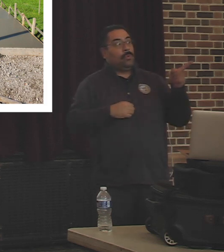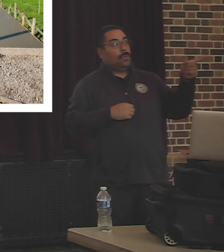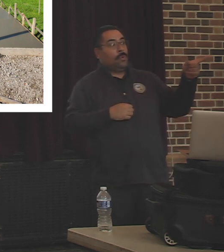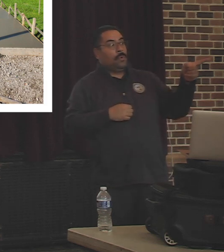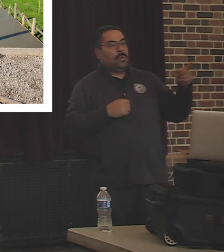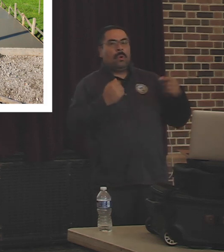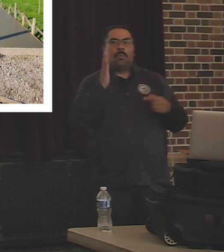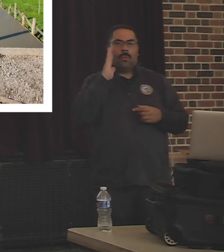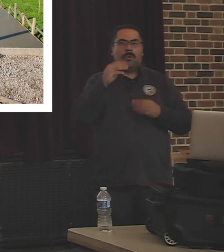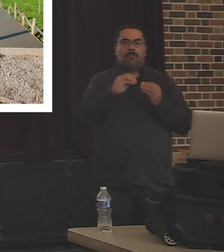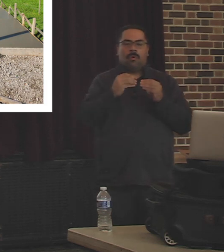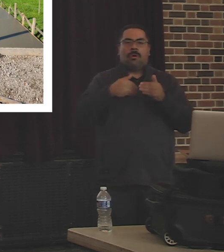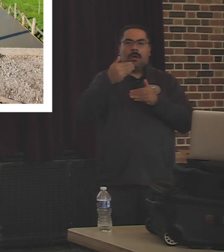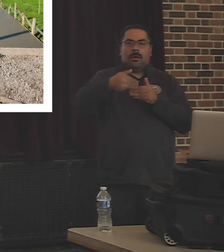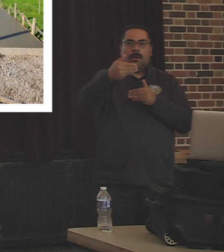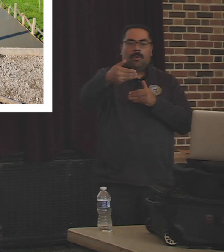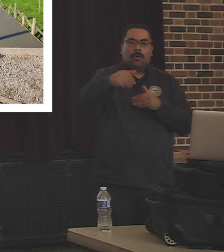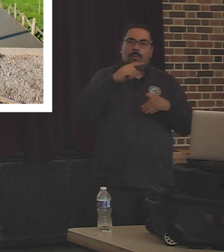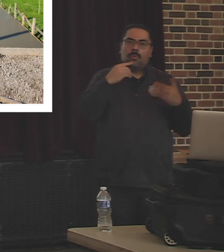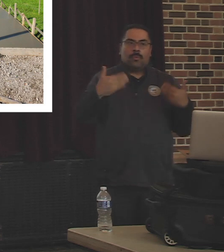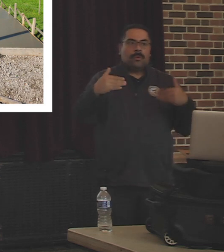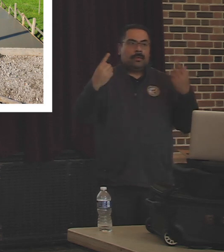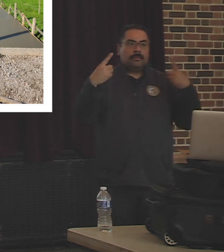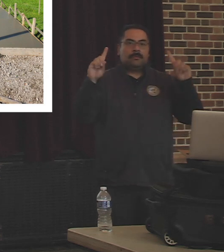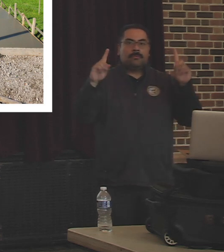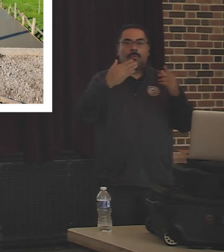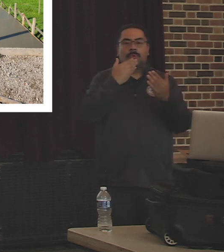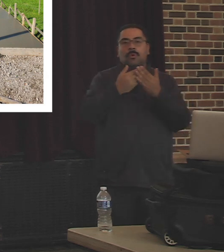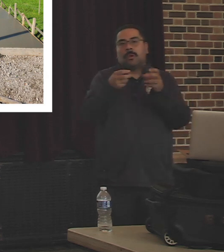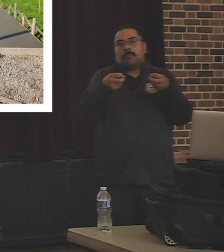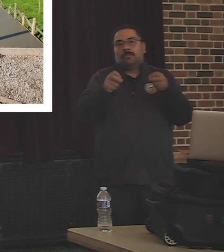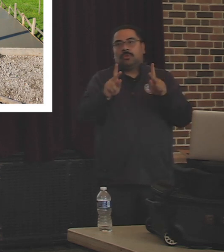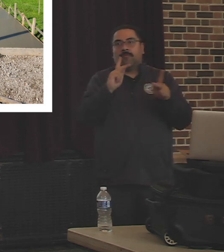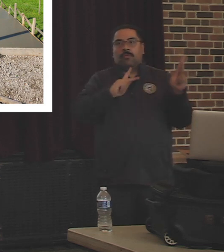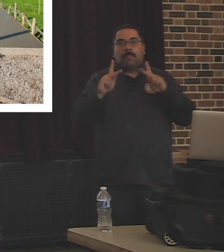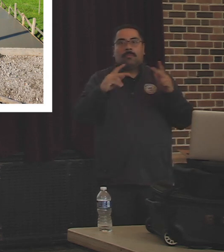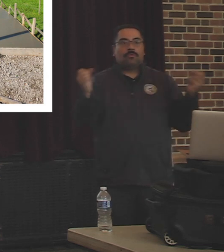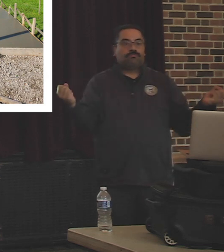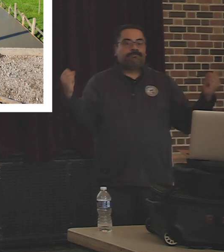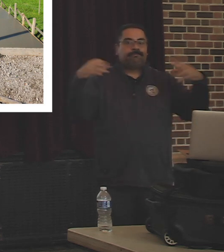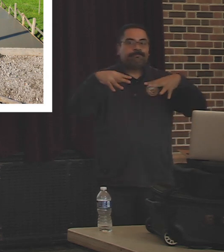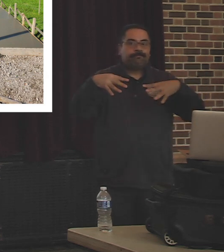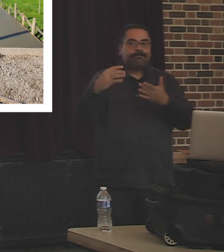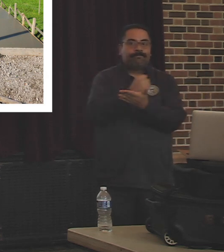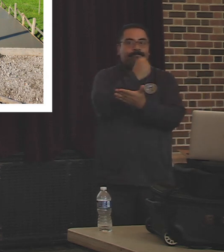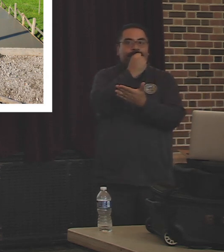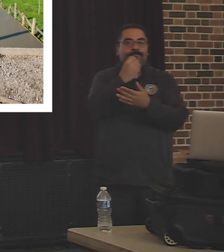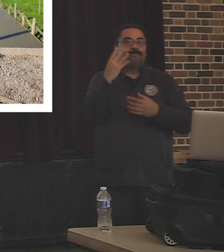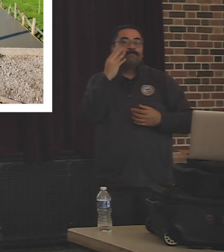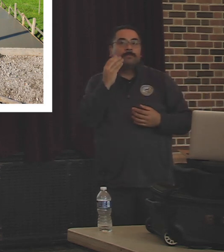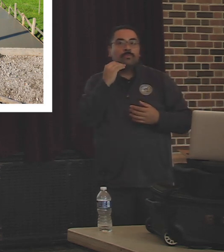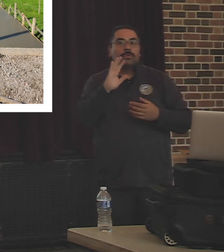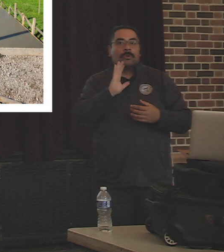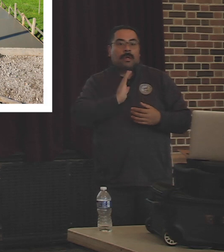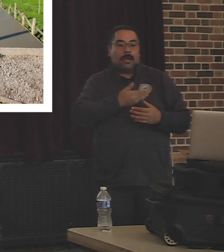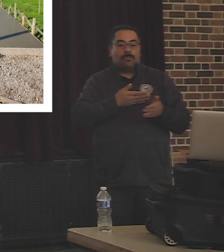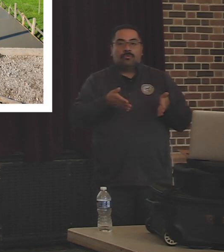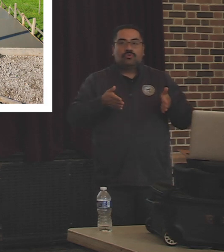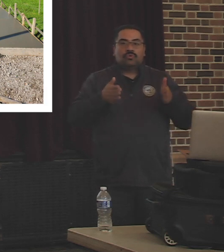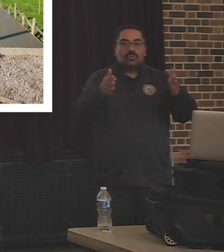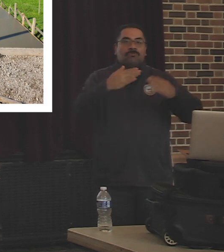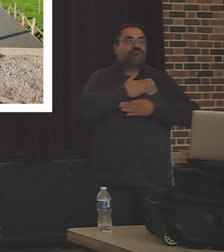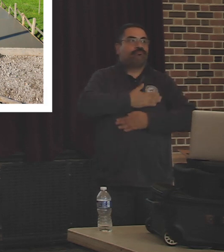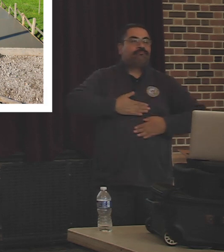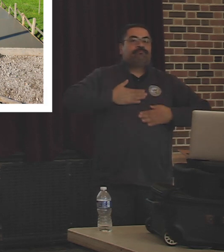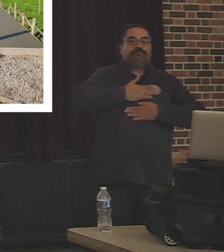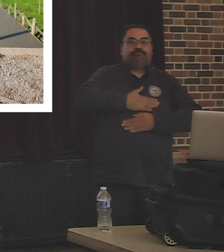years, and it's just been really incredibly successful and a great opportunity for people to come out and experience what our streets can be when it's